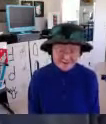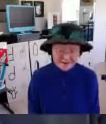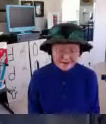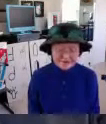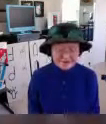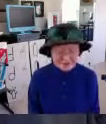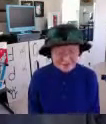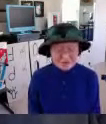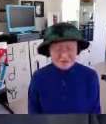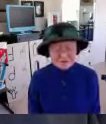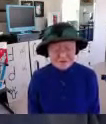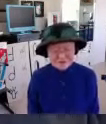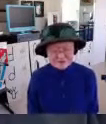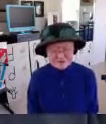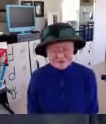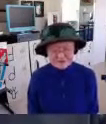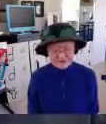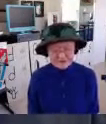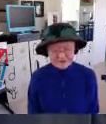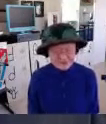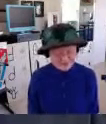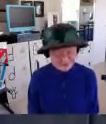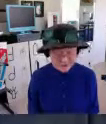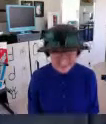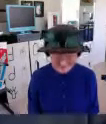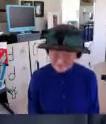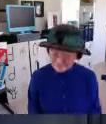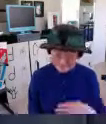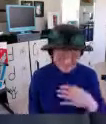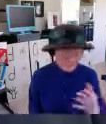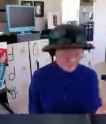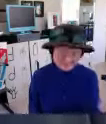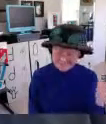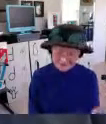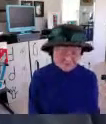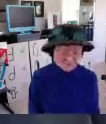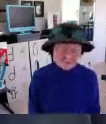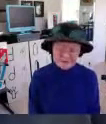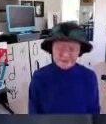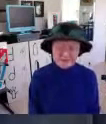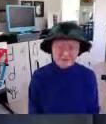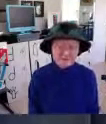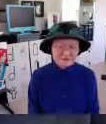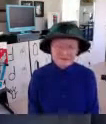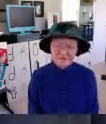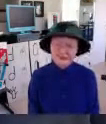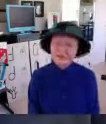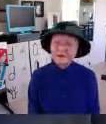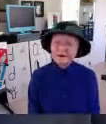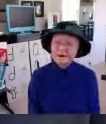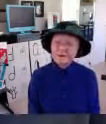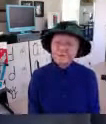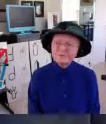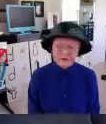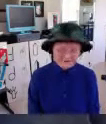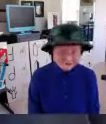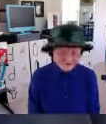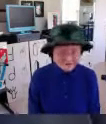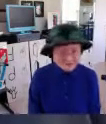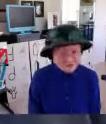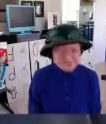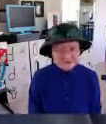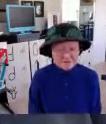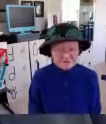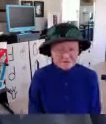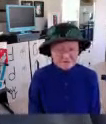I've enjoyed doing transcription, and we also, as Rachel already mentioned to everybody, we have other